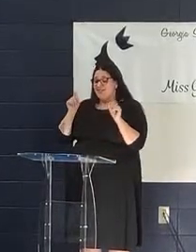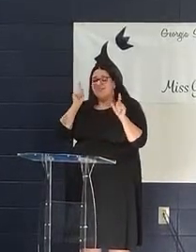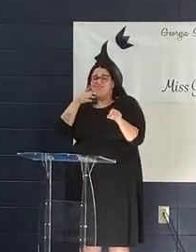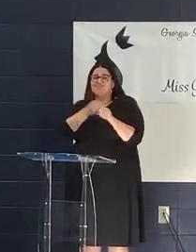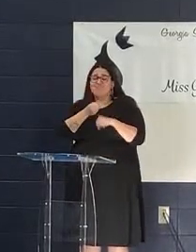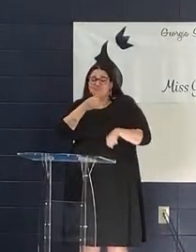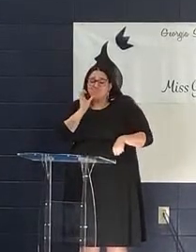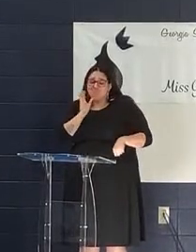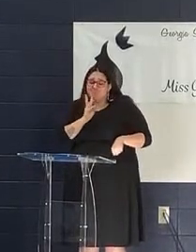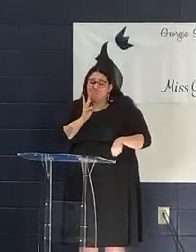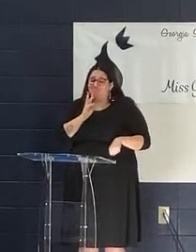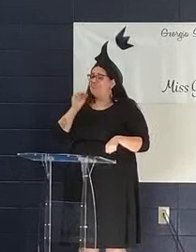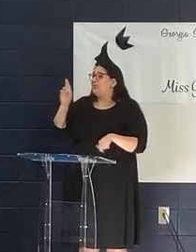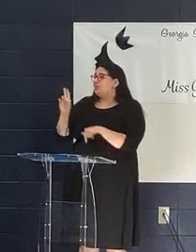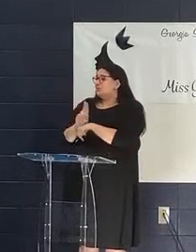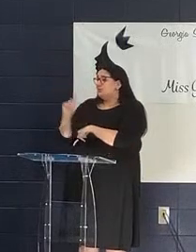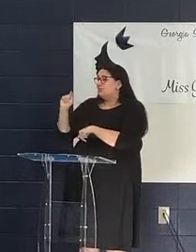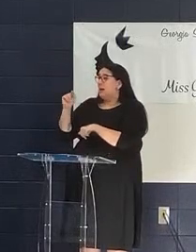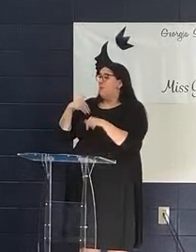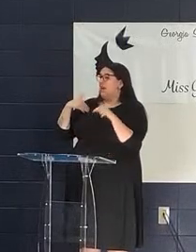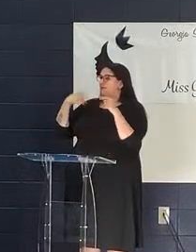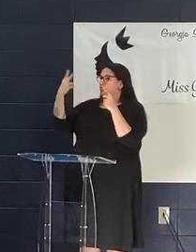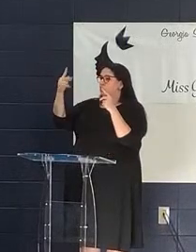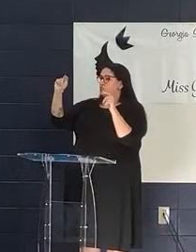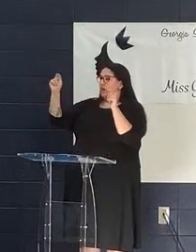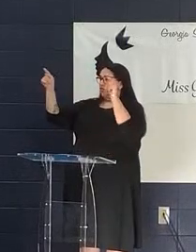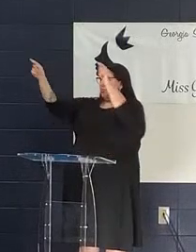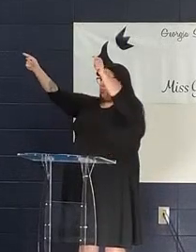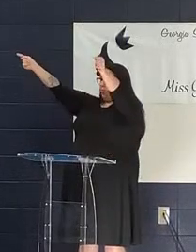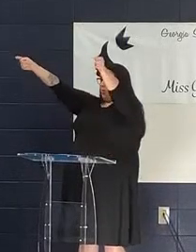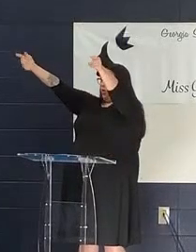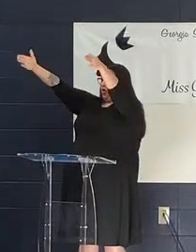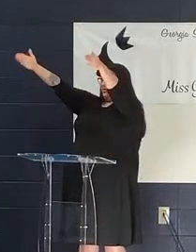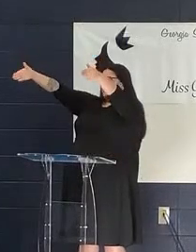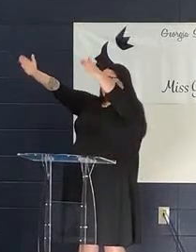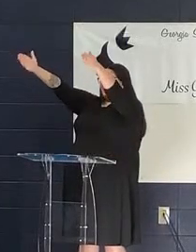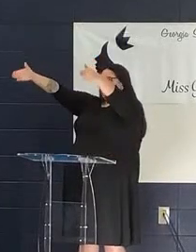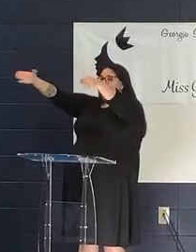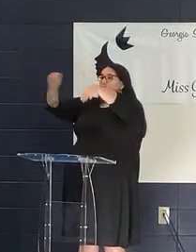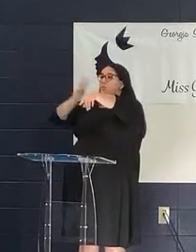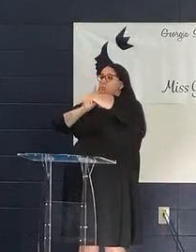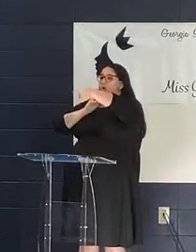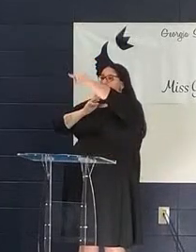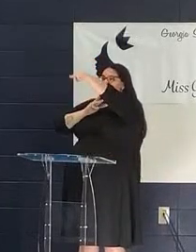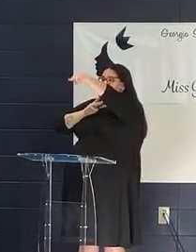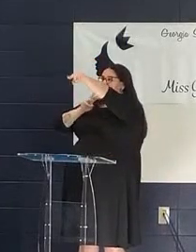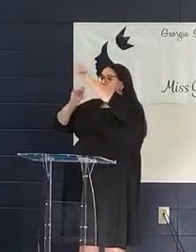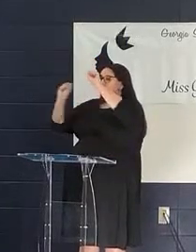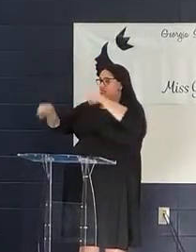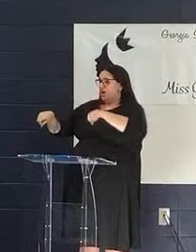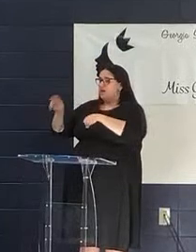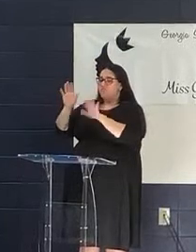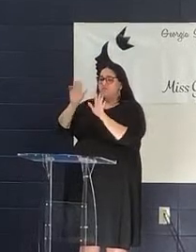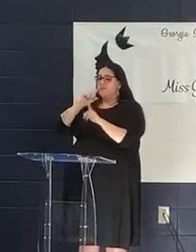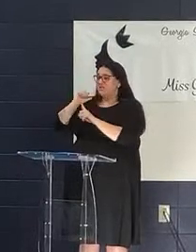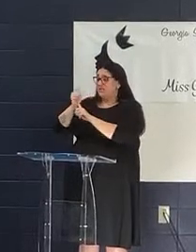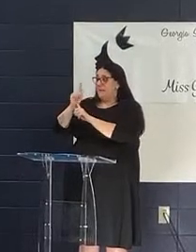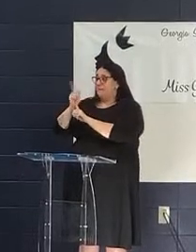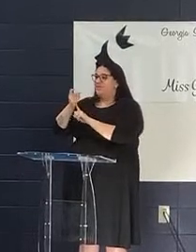We're going to take an intermission right now, 10 minutes, take a chance to get a drink, some water, go to the restrooms, which are on each side of the